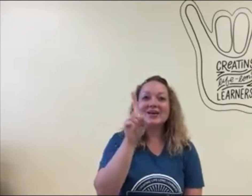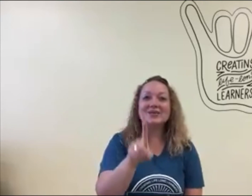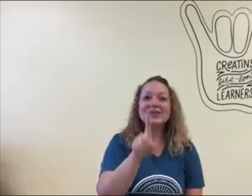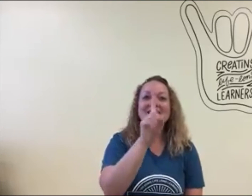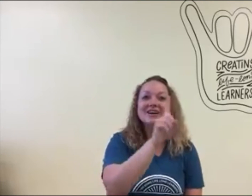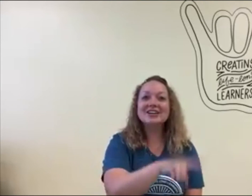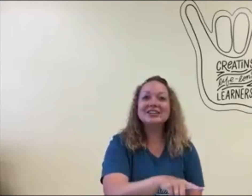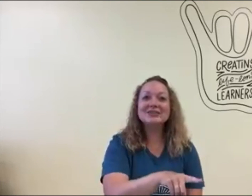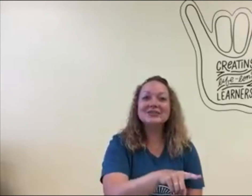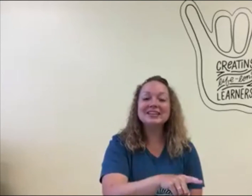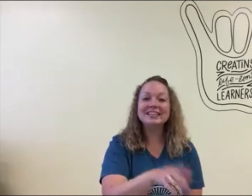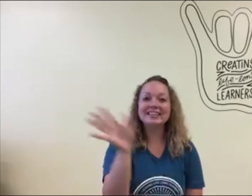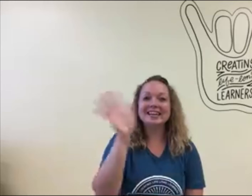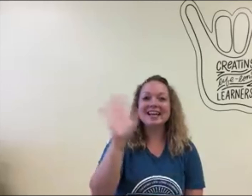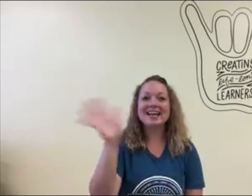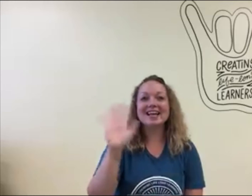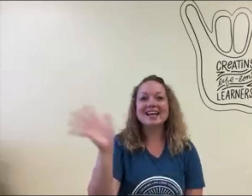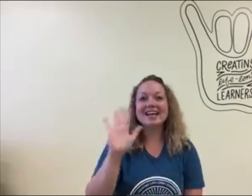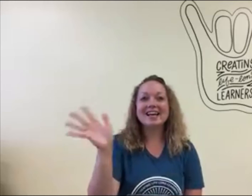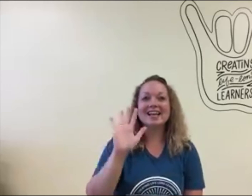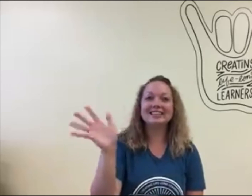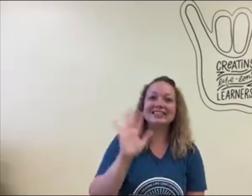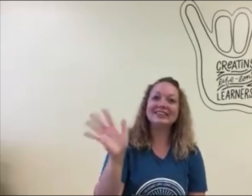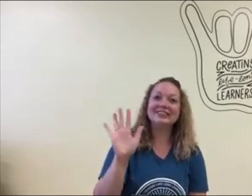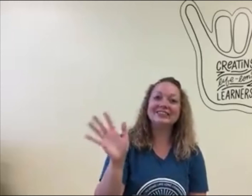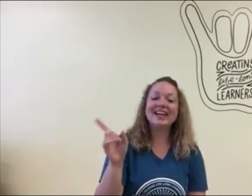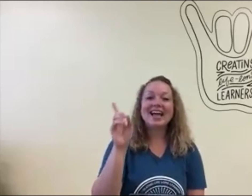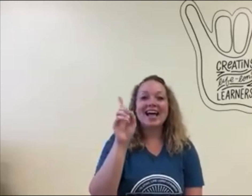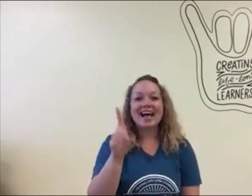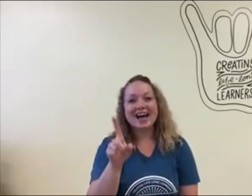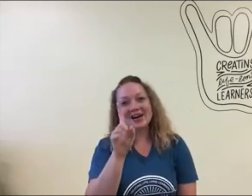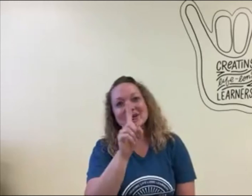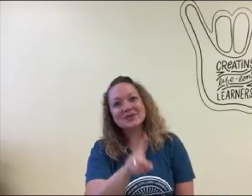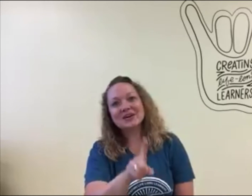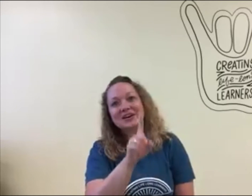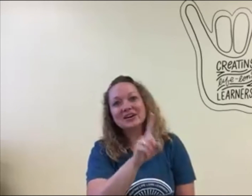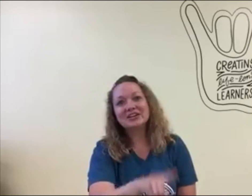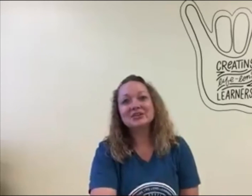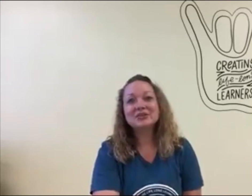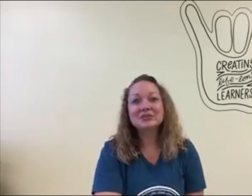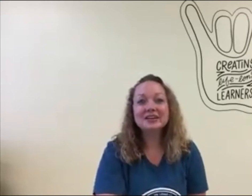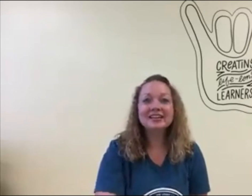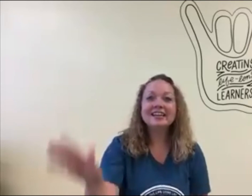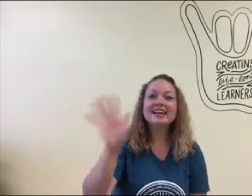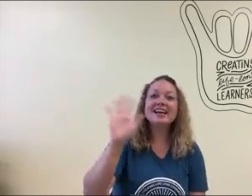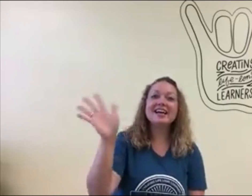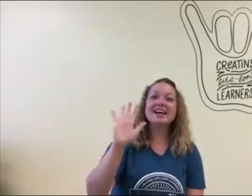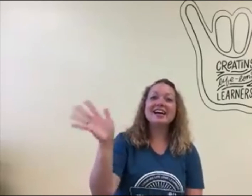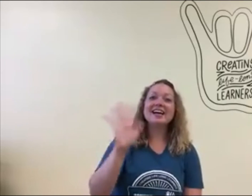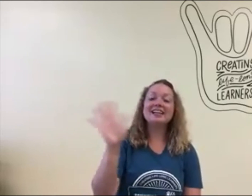How are you? Hello. How are you?